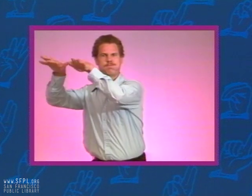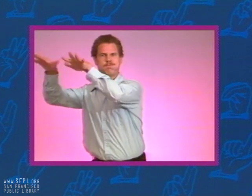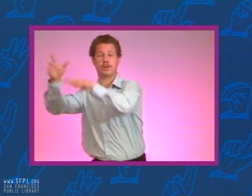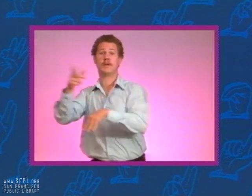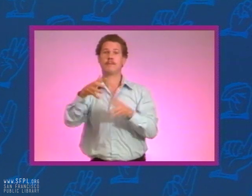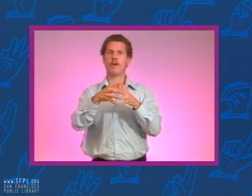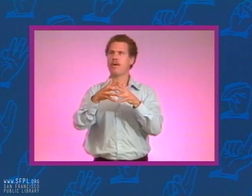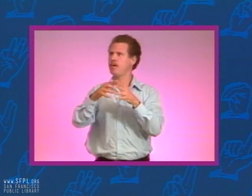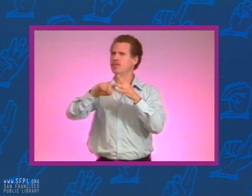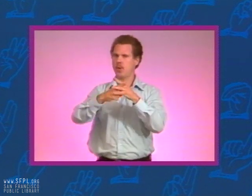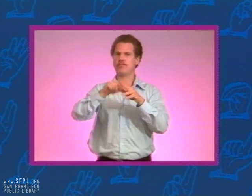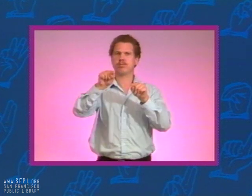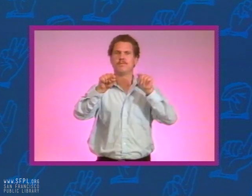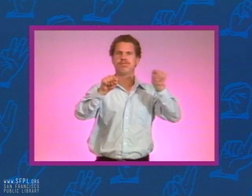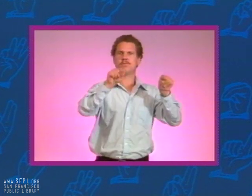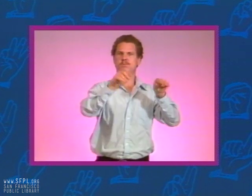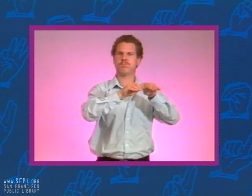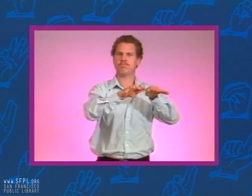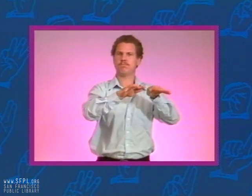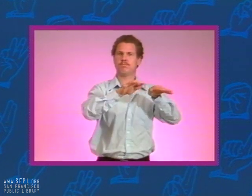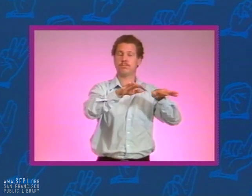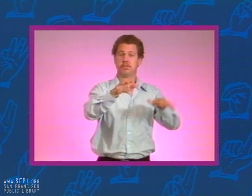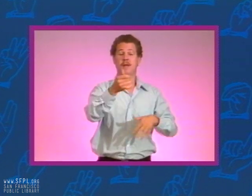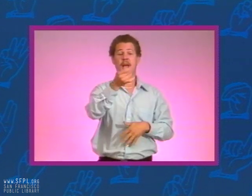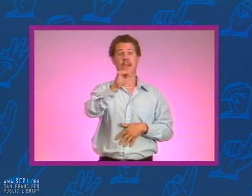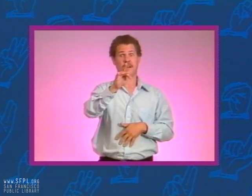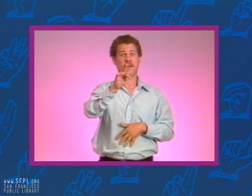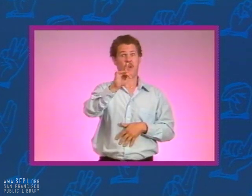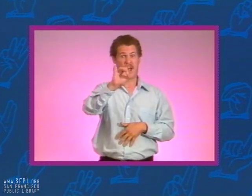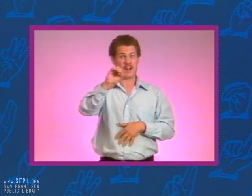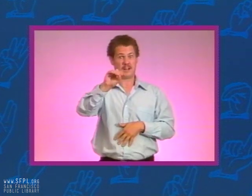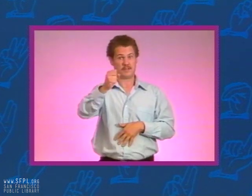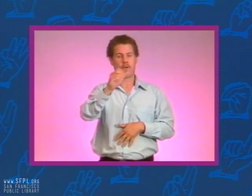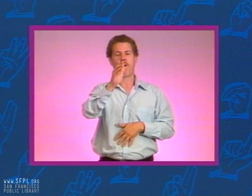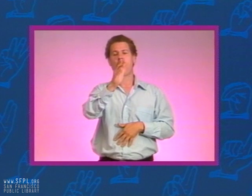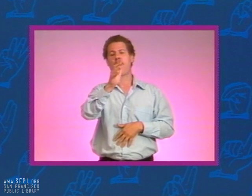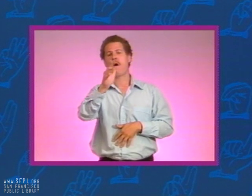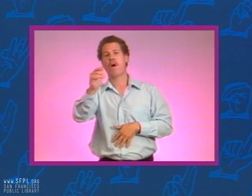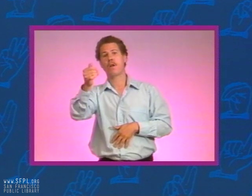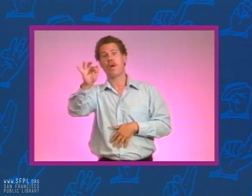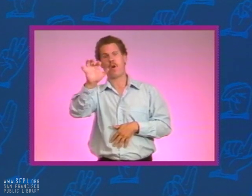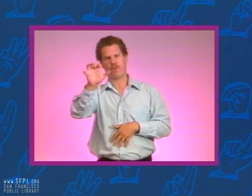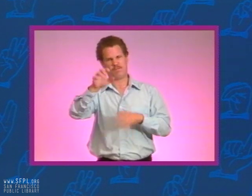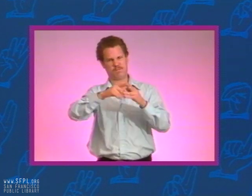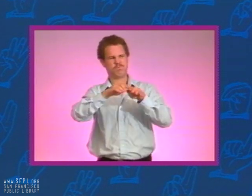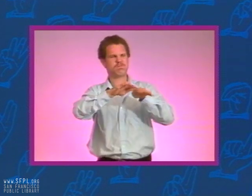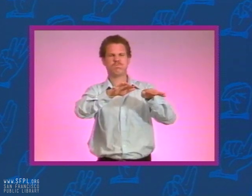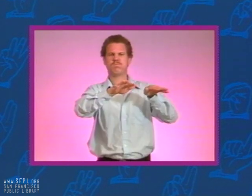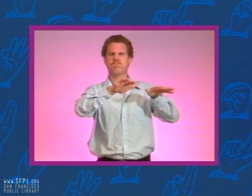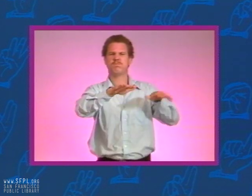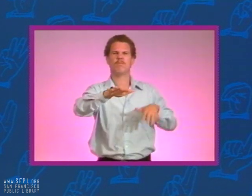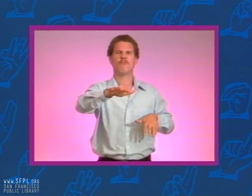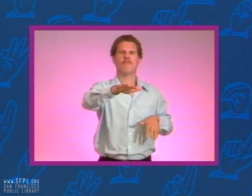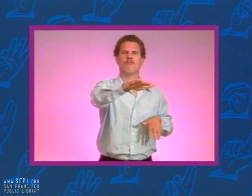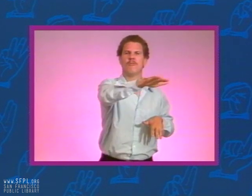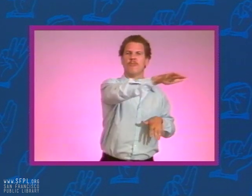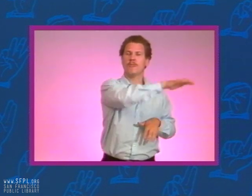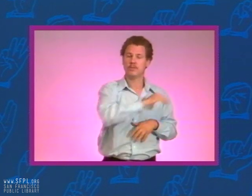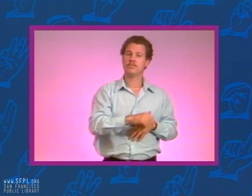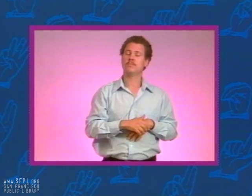philosophy. The oral method swept through Europe. Prior to this, few American schools had practiced an oral approach. In the